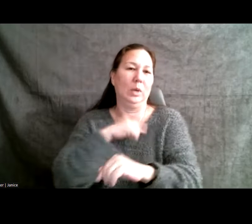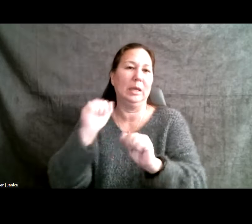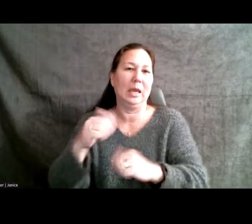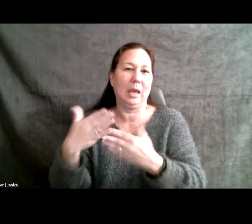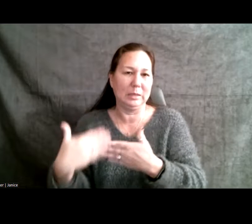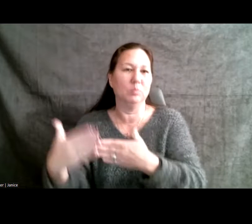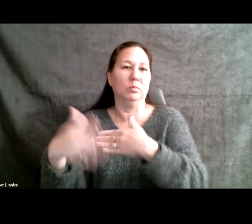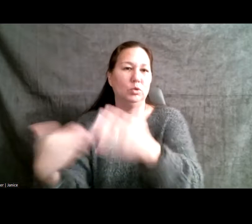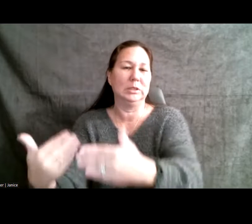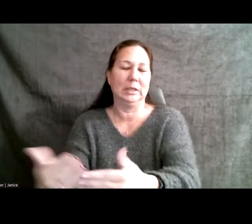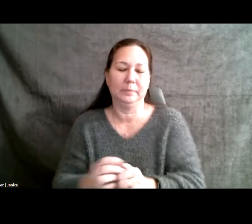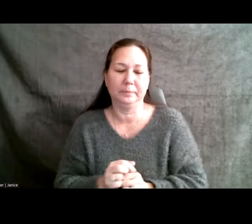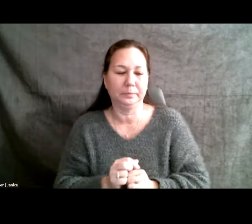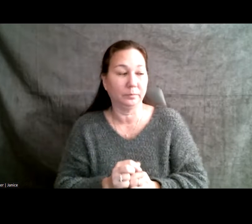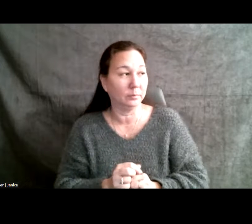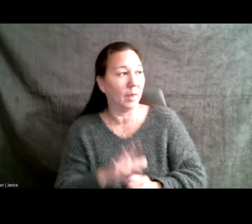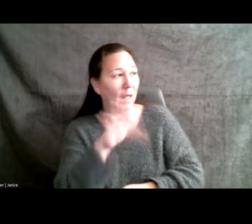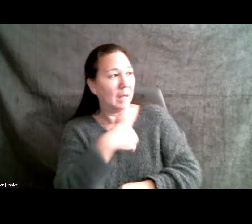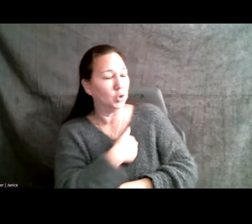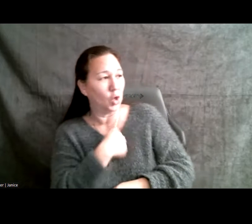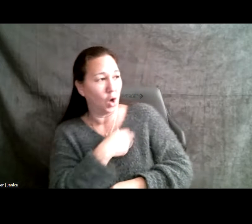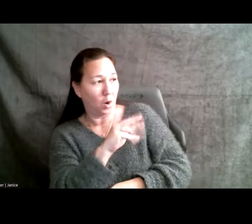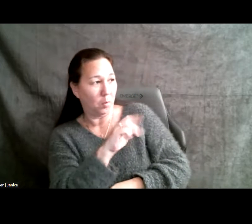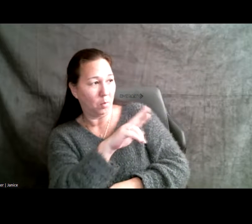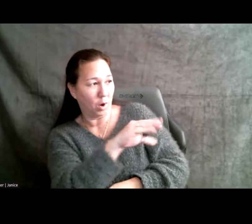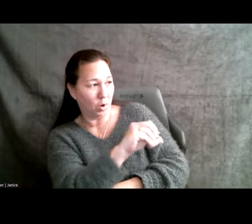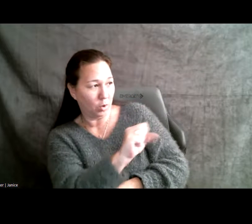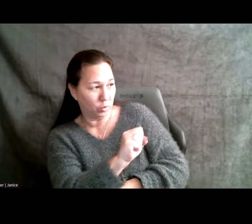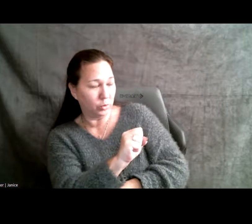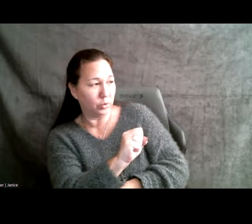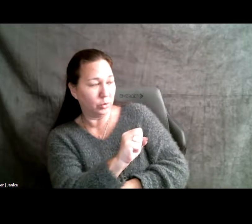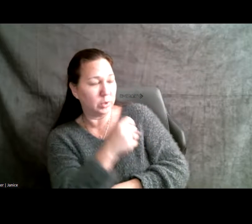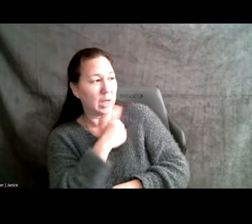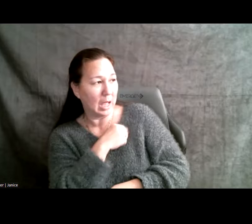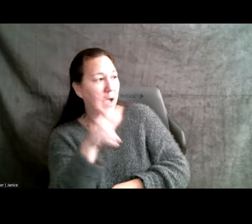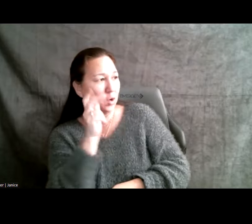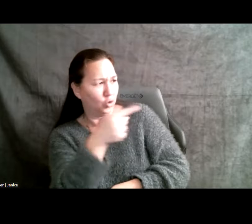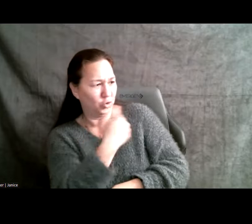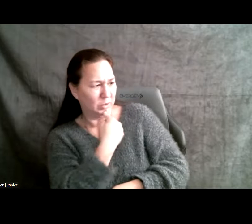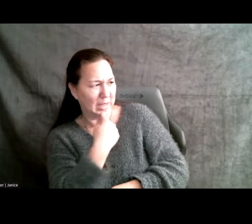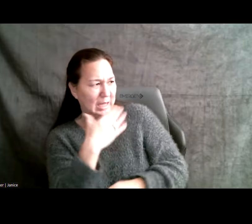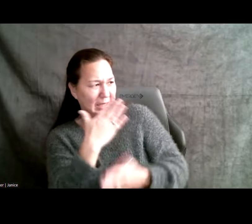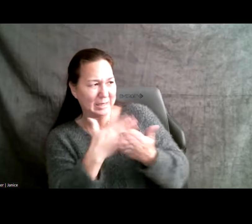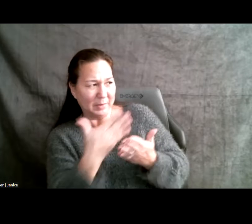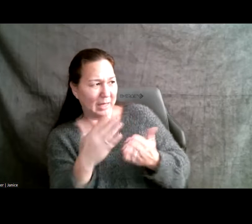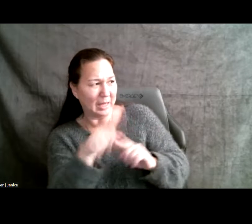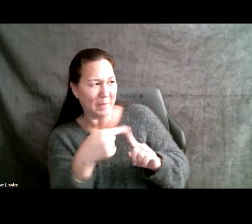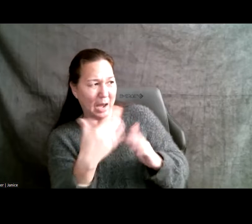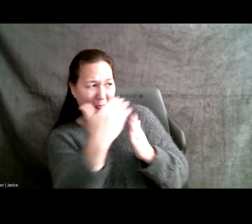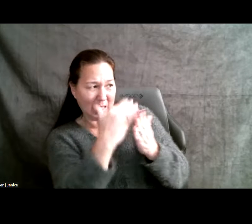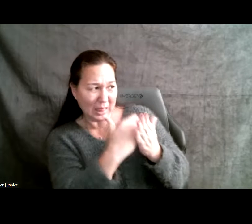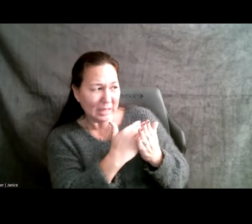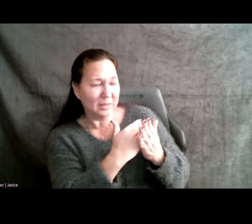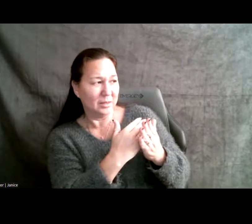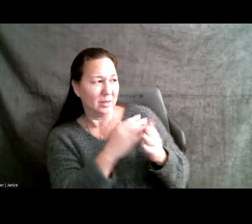So I'm sorry, Marco, so are you proposing that we do go forward with separate? So I heard you say something about a list. We could have an